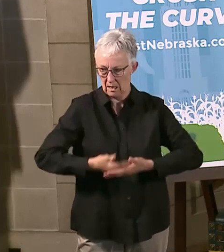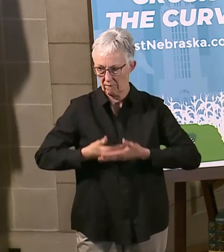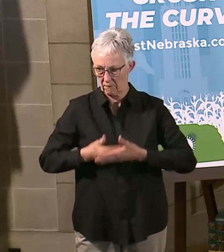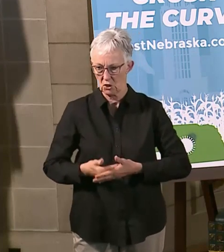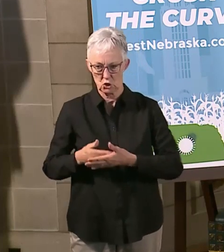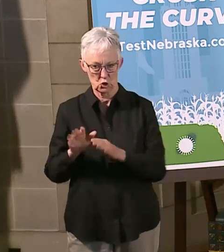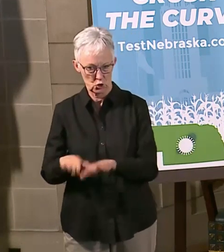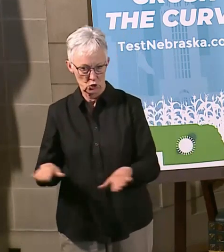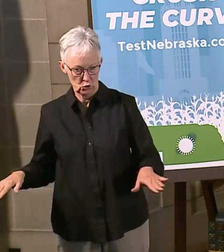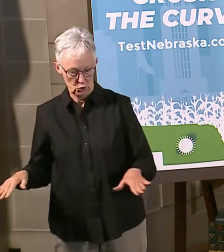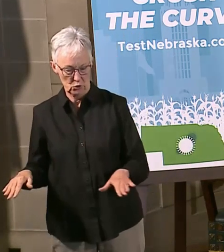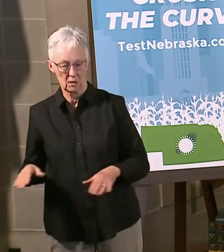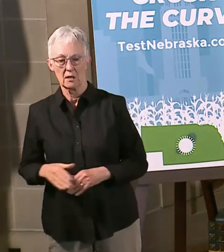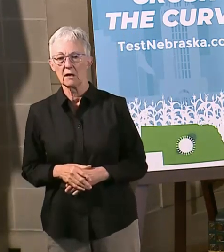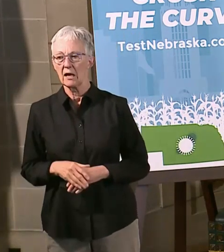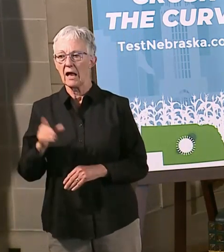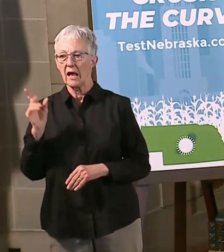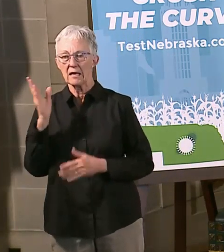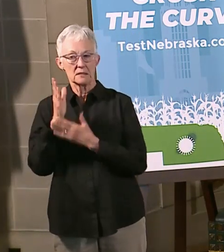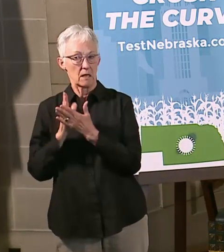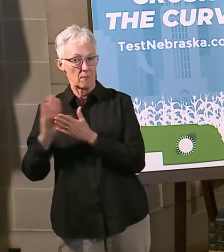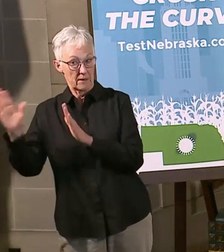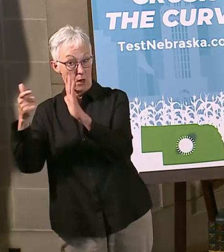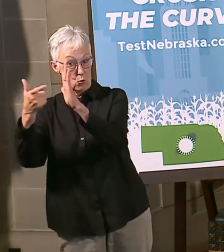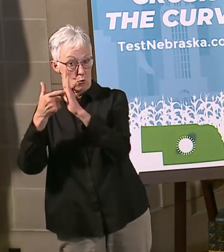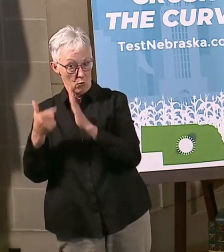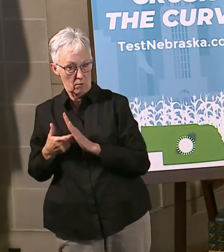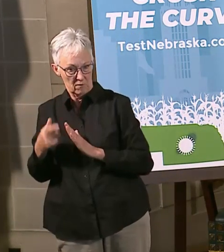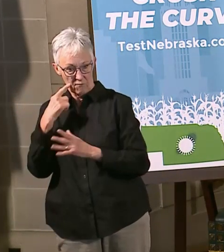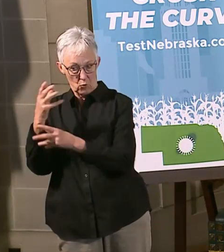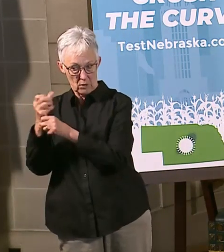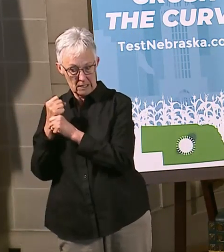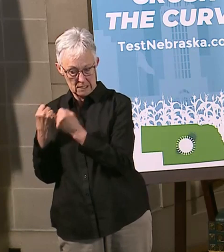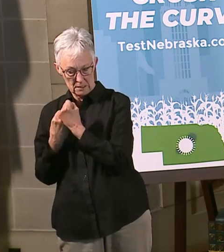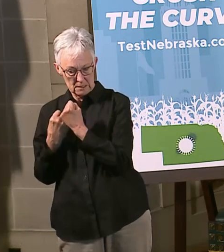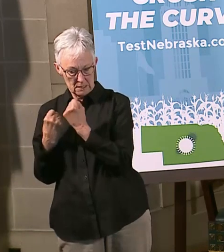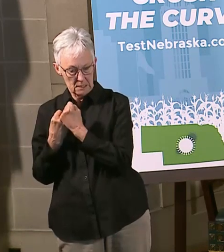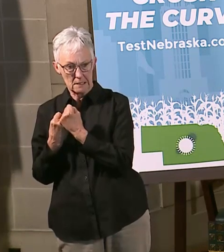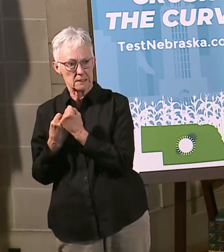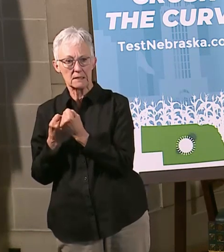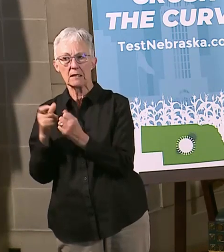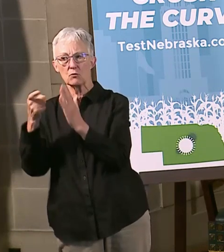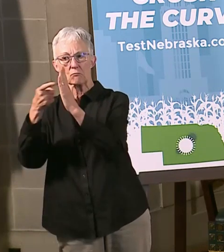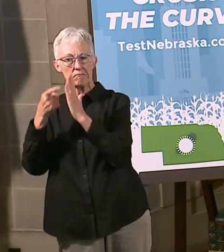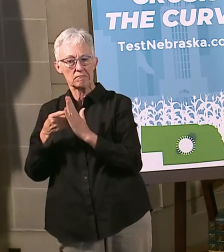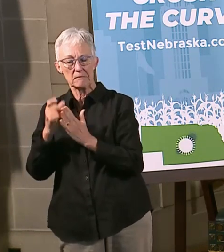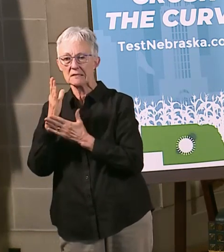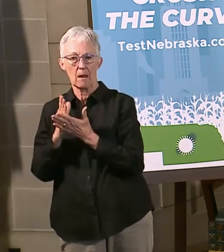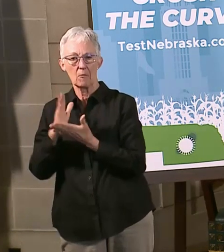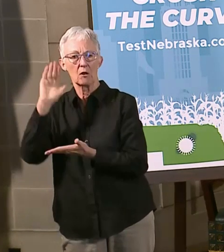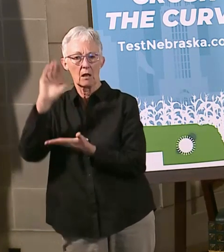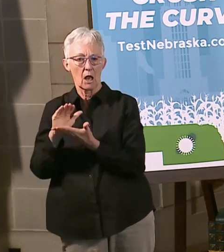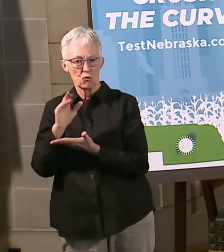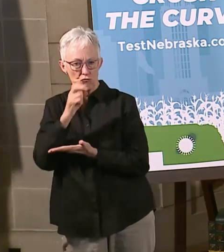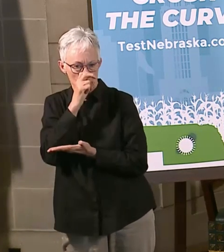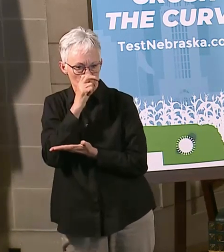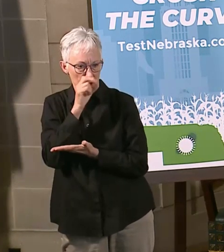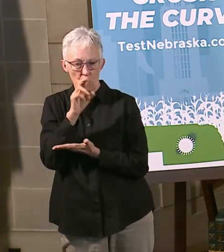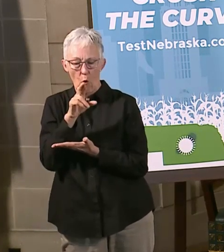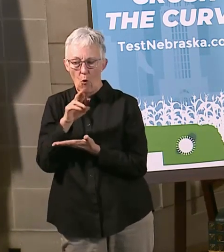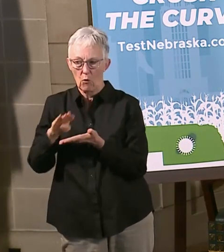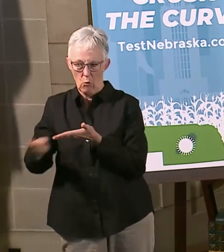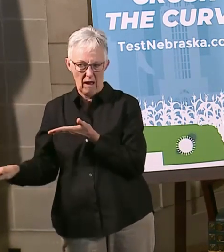We, here at the state of Nebraska, have followed suit. I've signed an executive order waiving some of those some of the requirements. It's that WIC